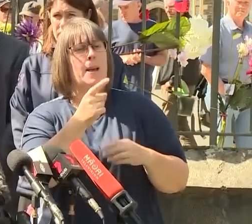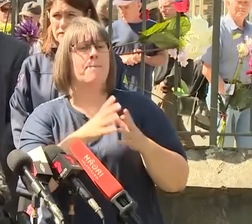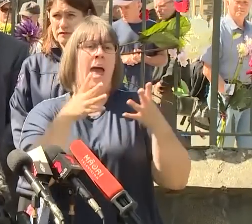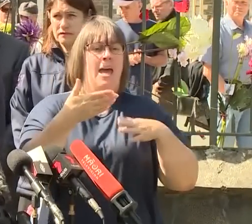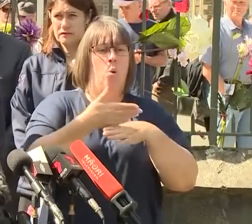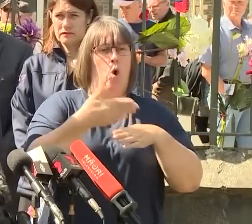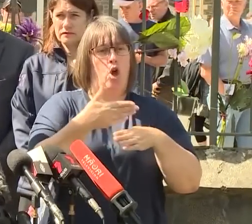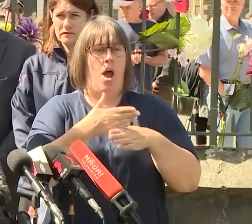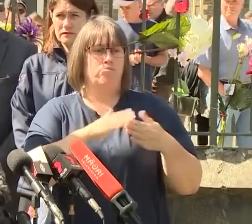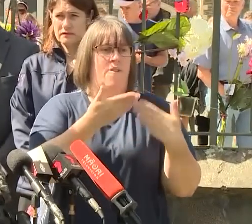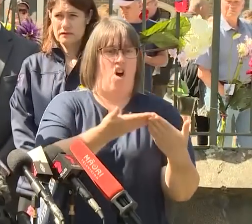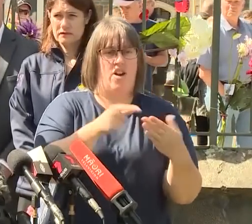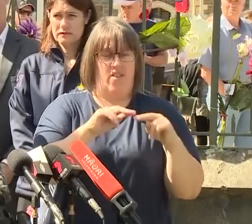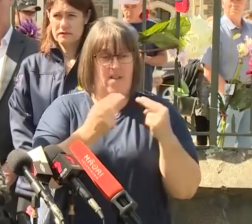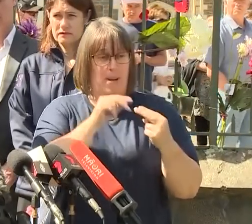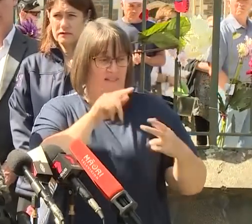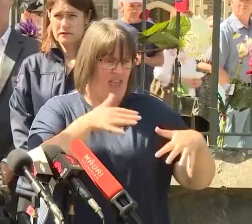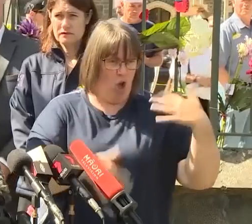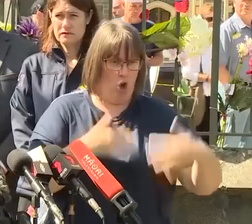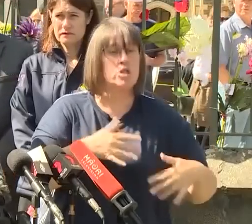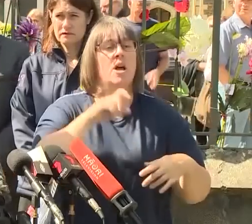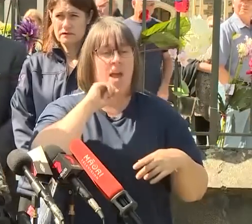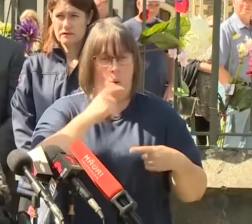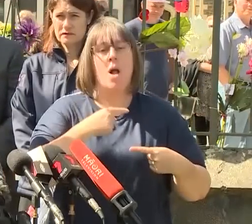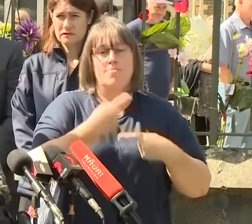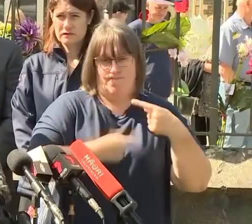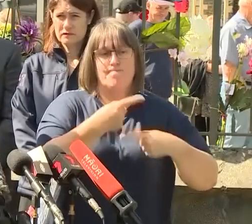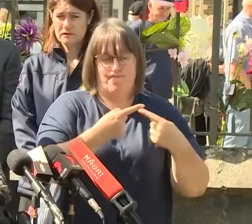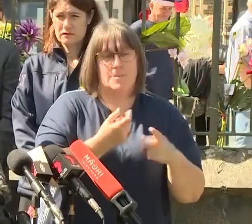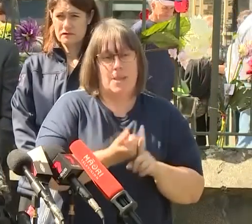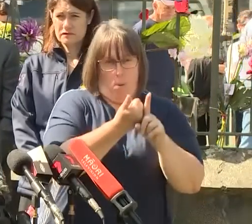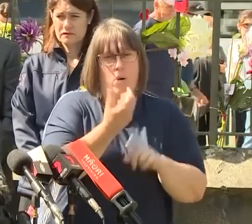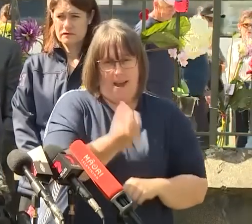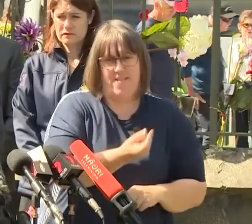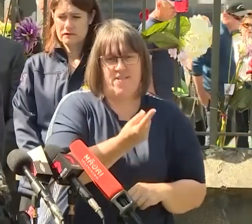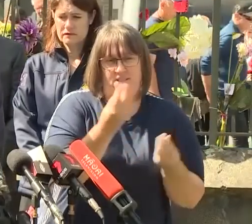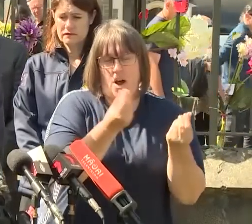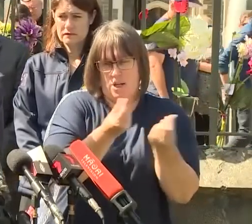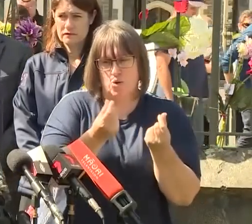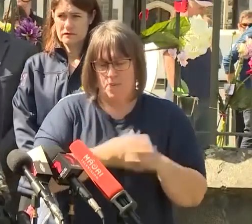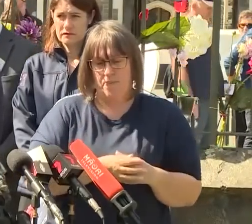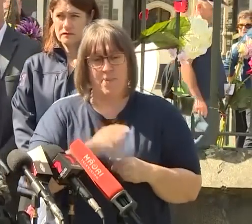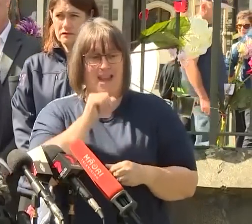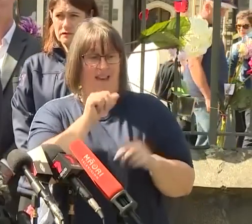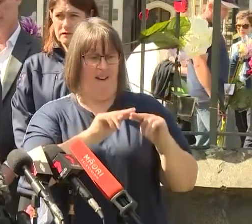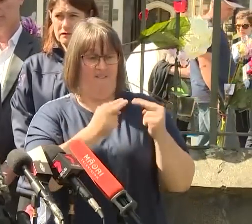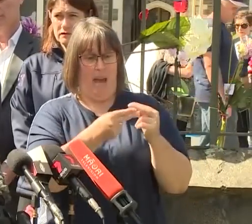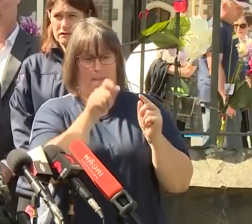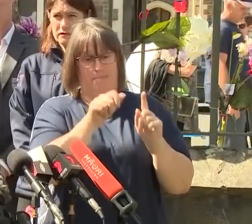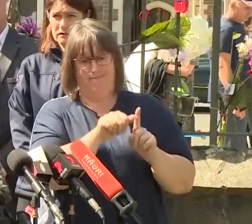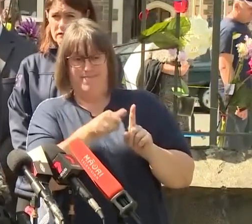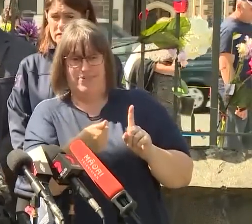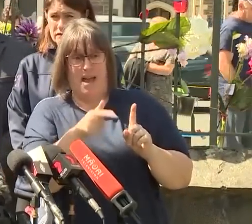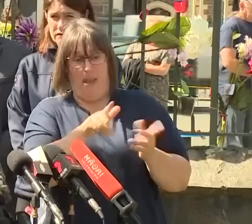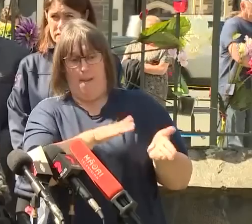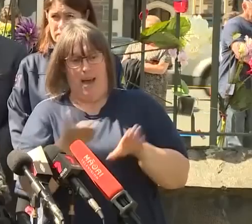if they were injured, they will get ongoing entitlements and support. If they were family members of someone who has been